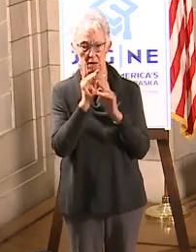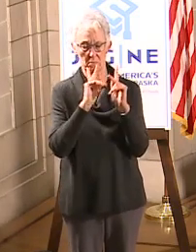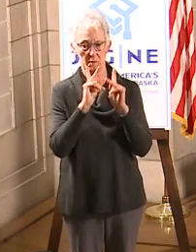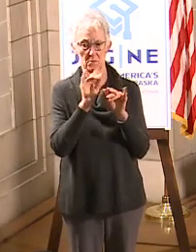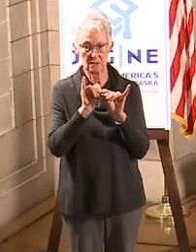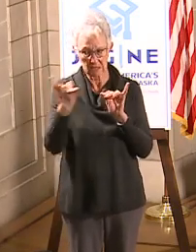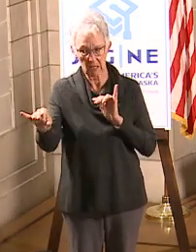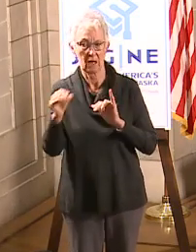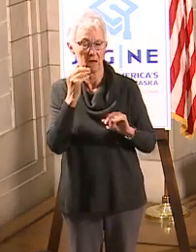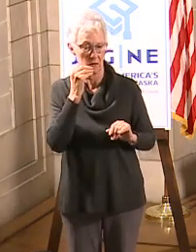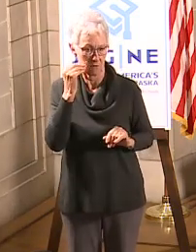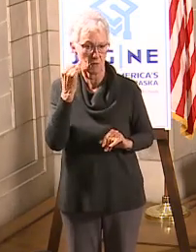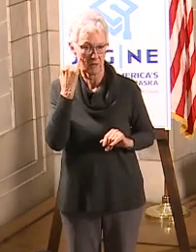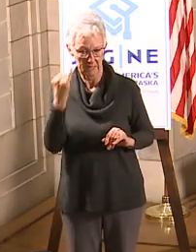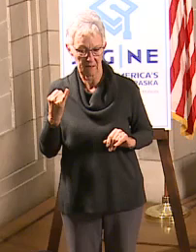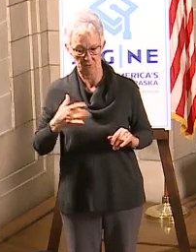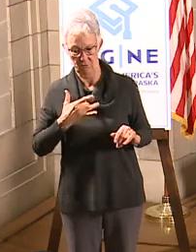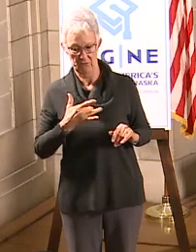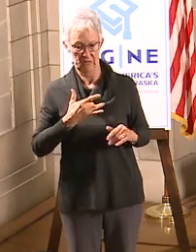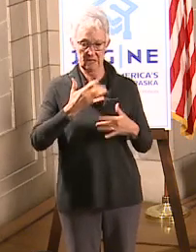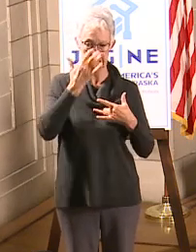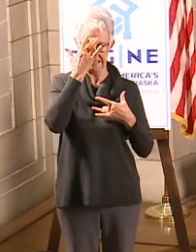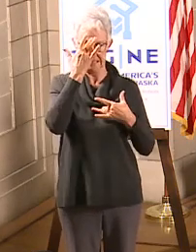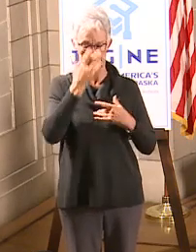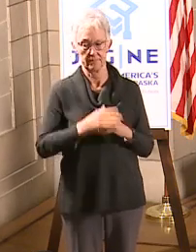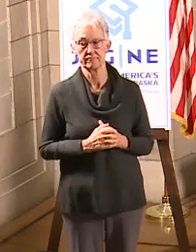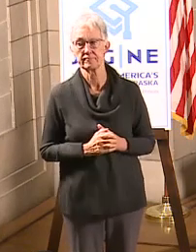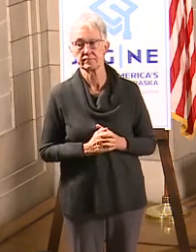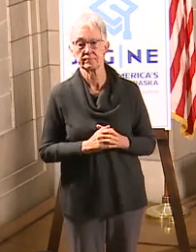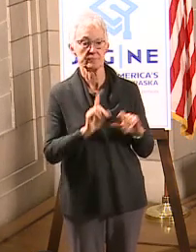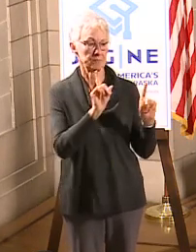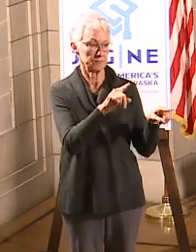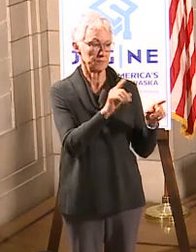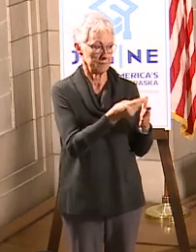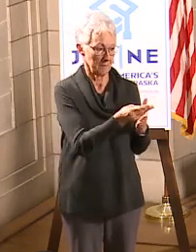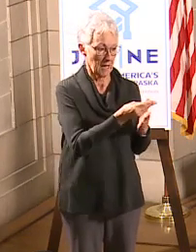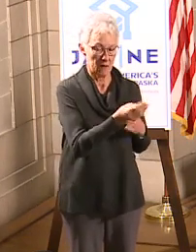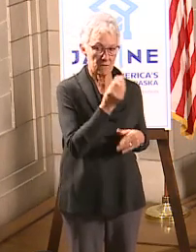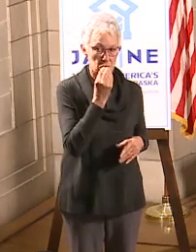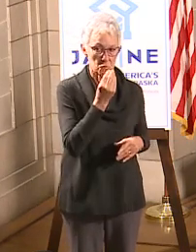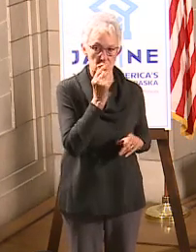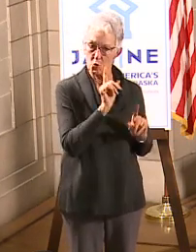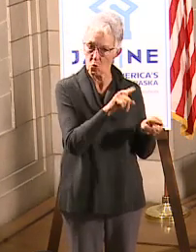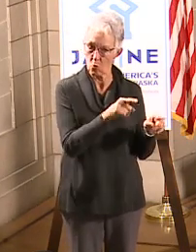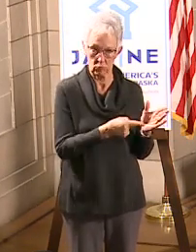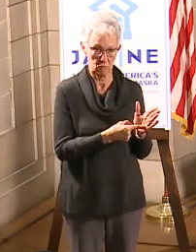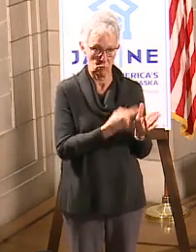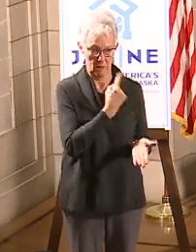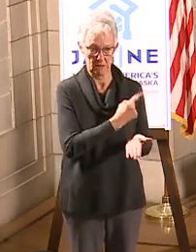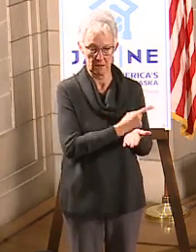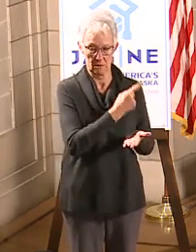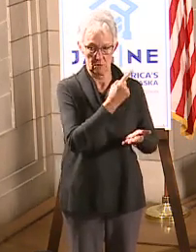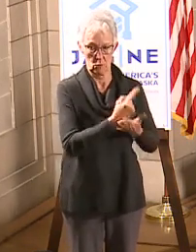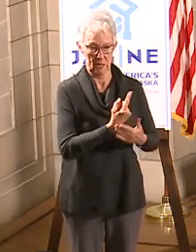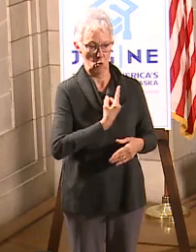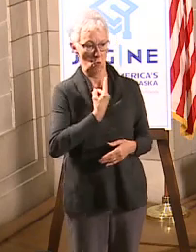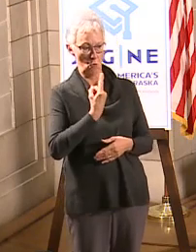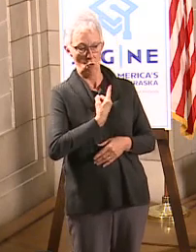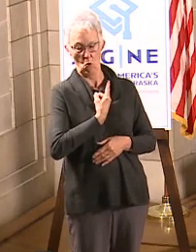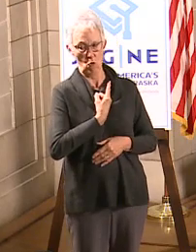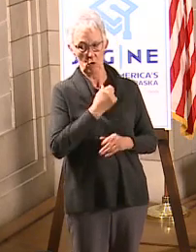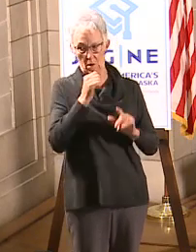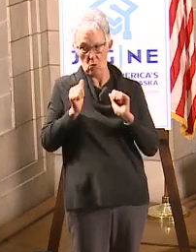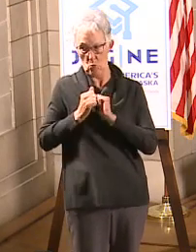sick. When you go to the store, go once a week. Go by yourself. Don't make it a big family trip. Please avoid the